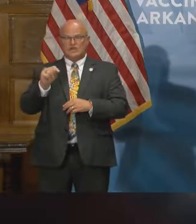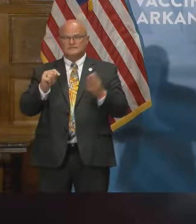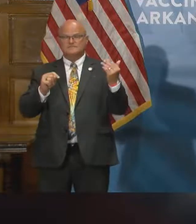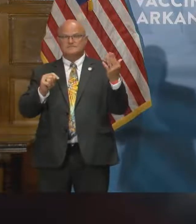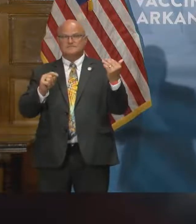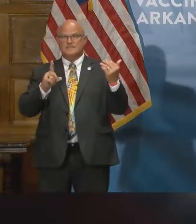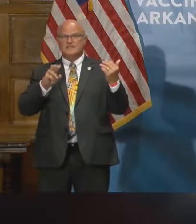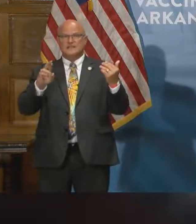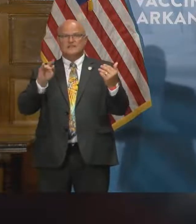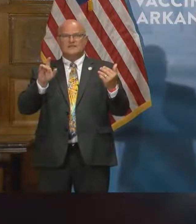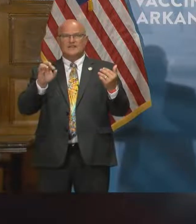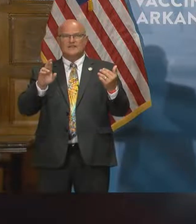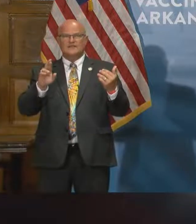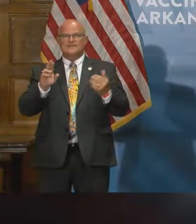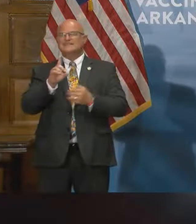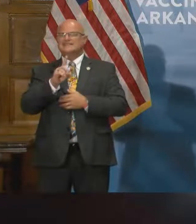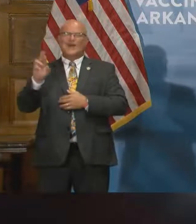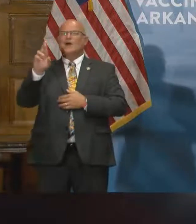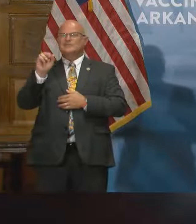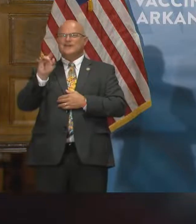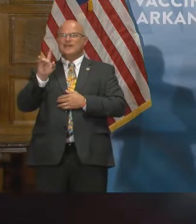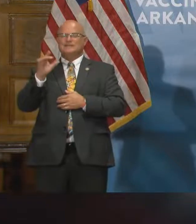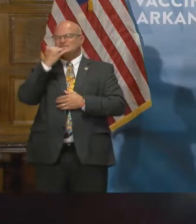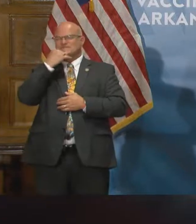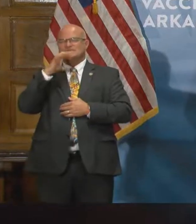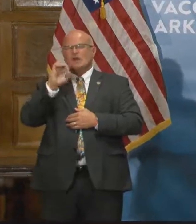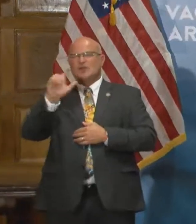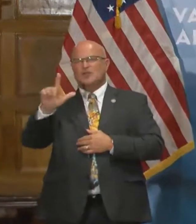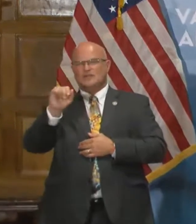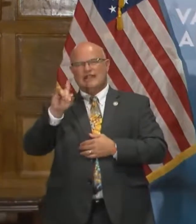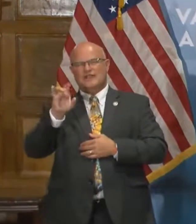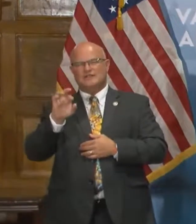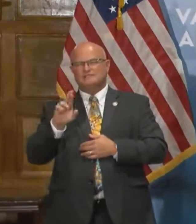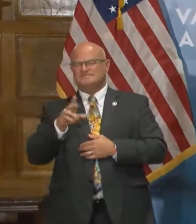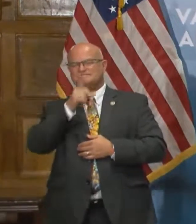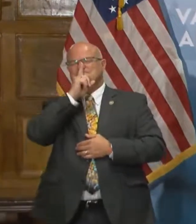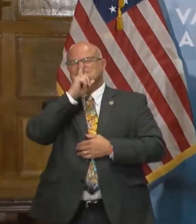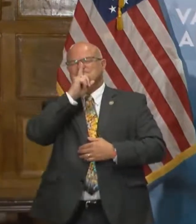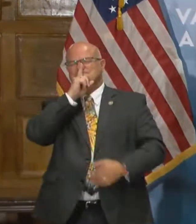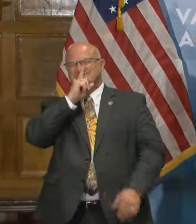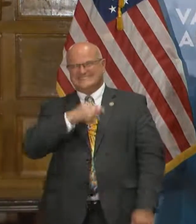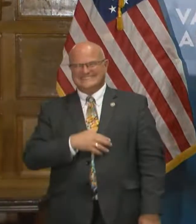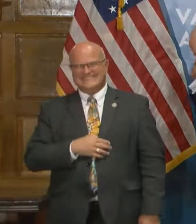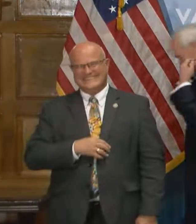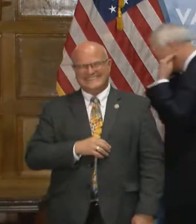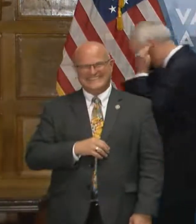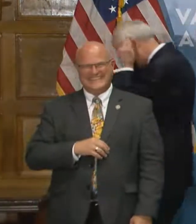on, Dr. Ader. I think Dr. Ader, you've graduated. Don't do that, Colonel.